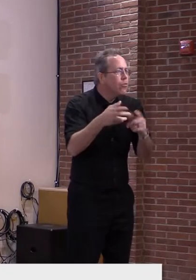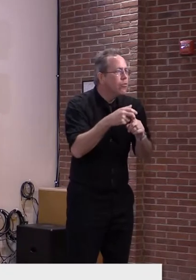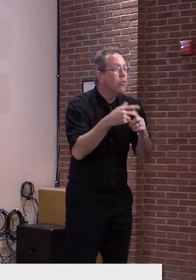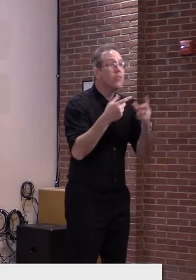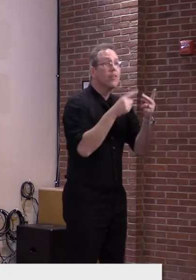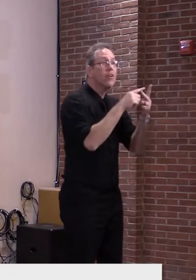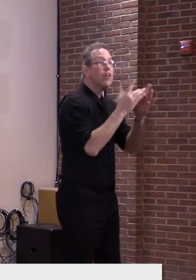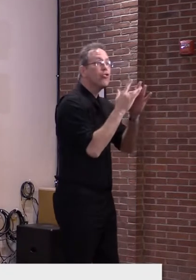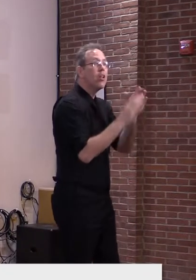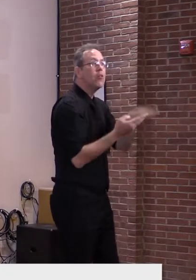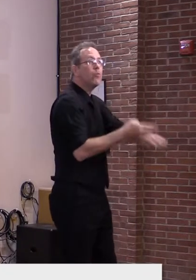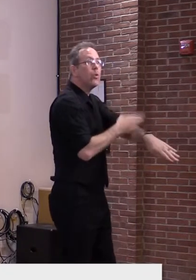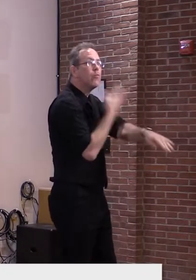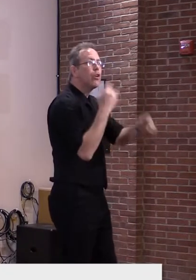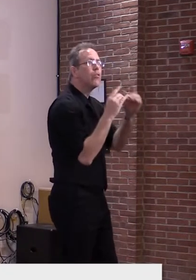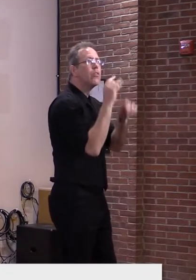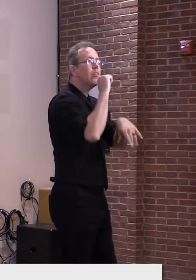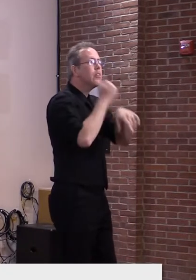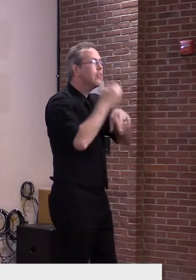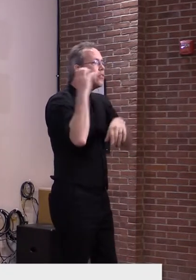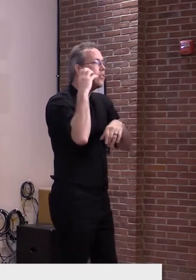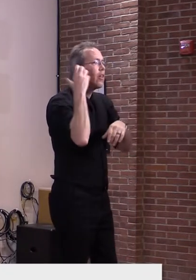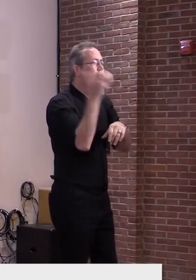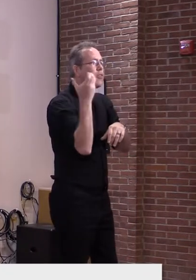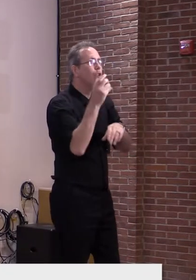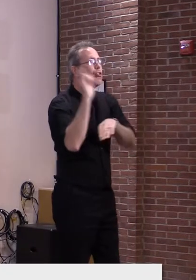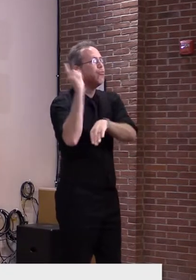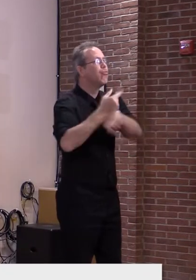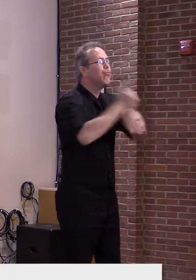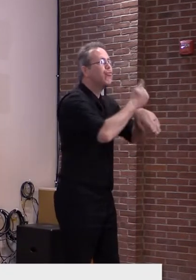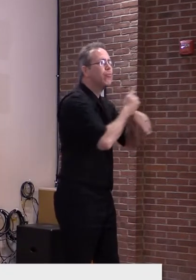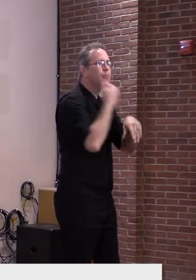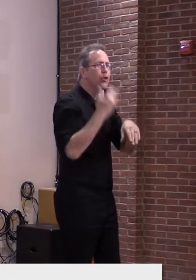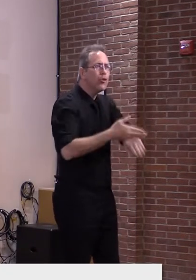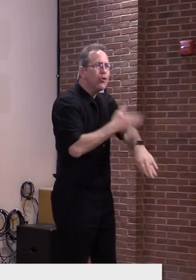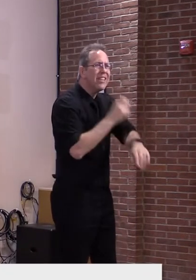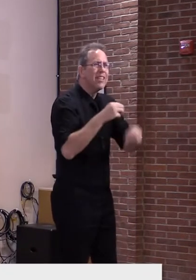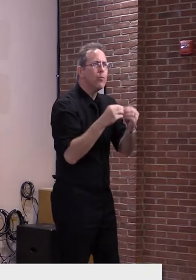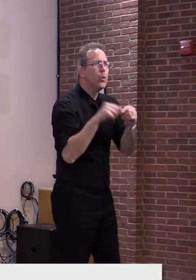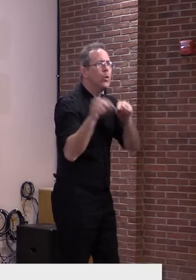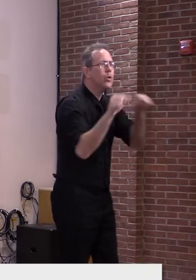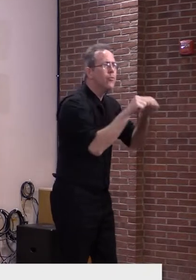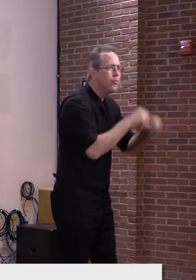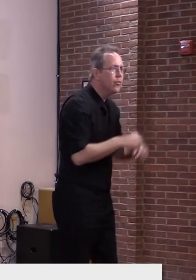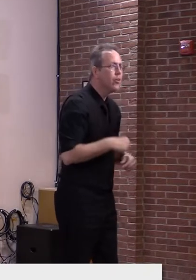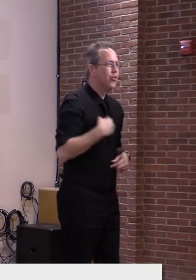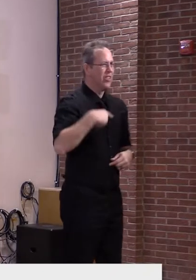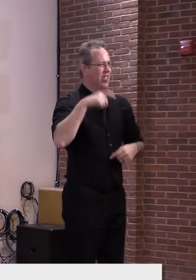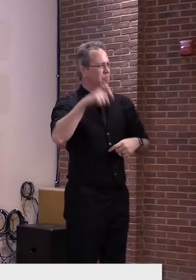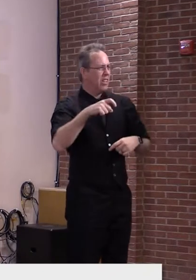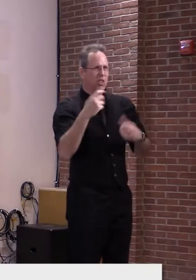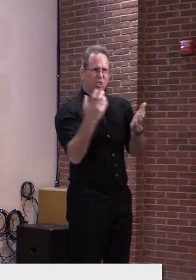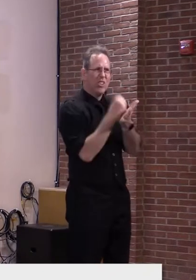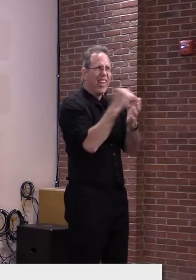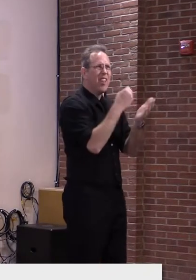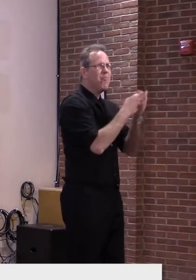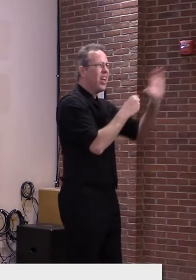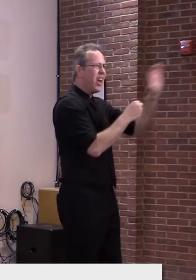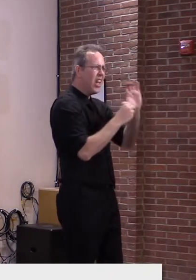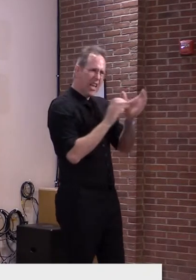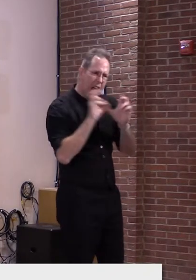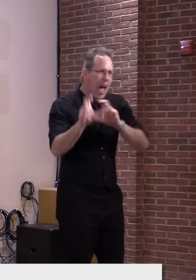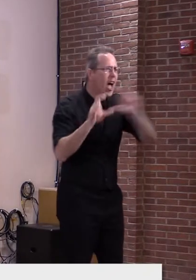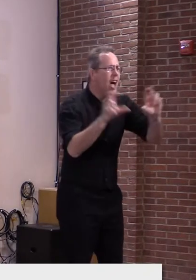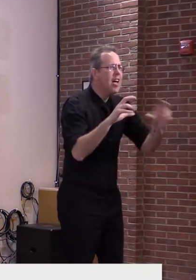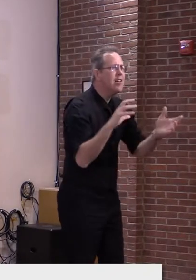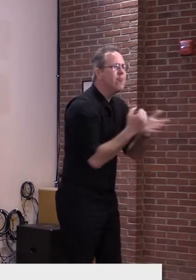more. These are the type of investments we must make in order to help all corners of the state see more